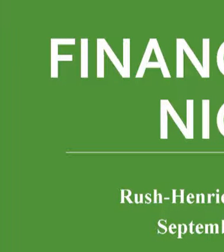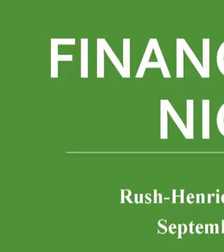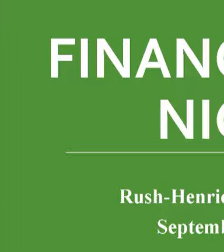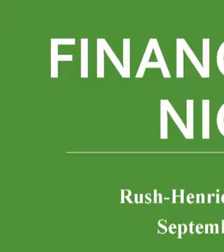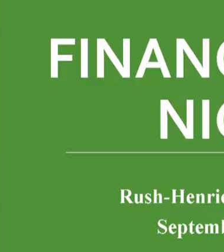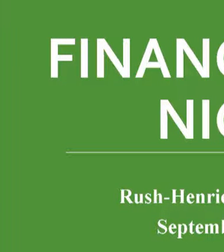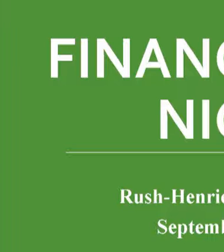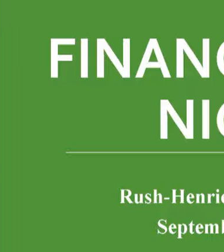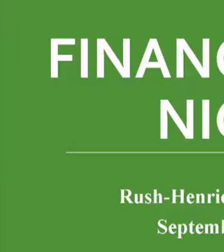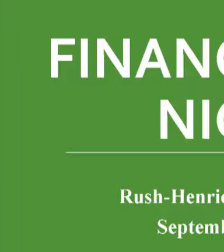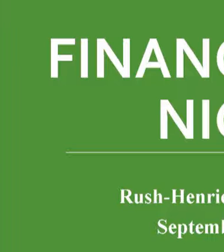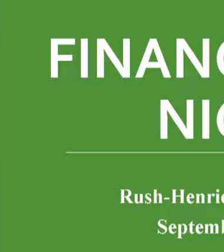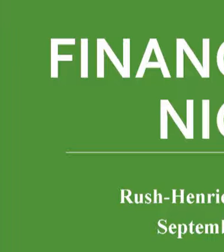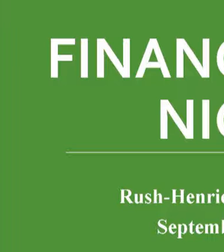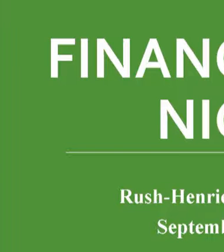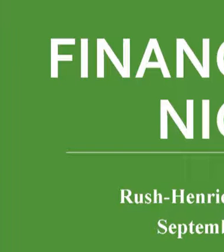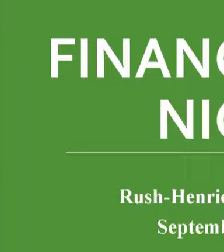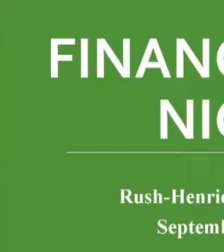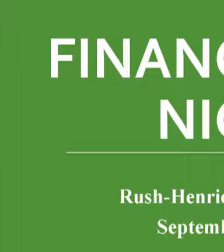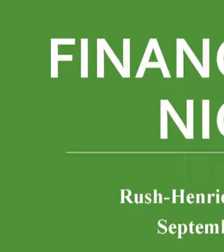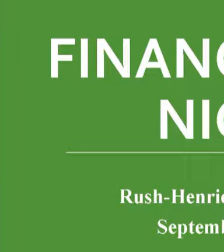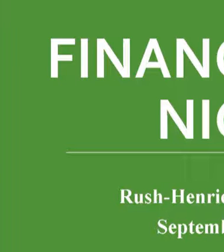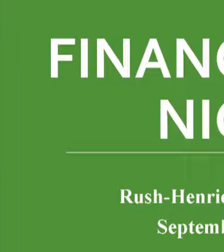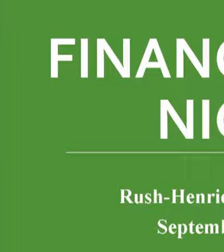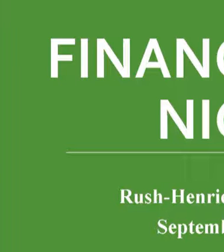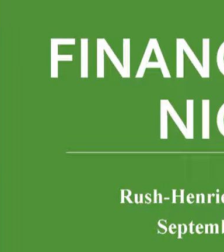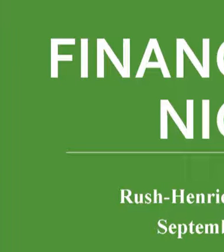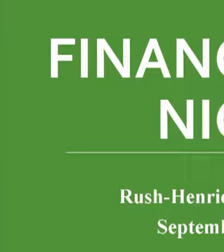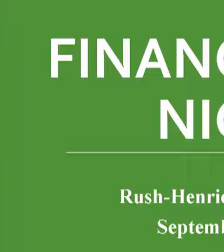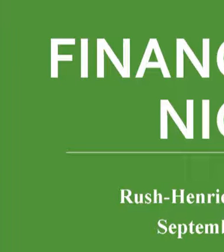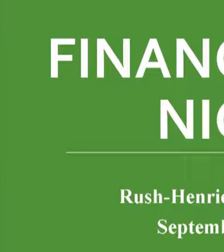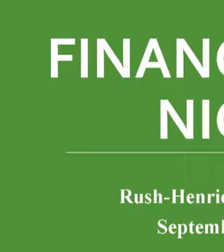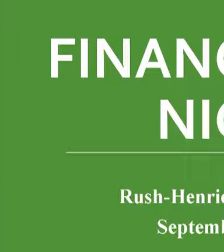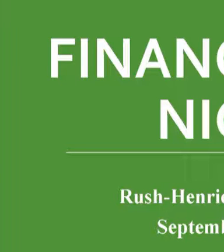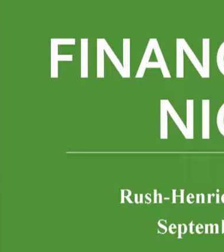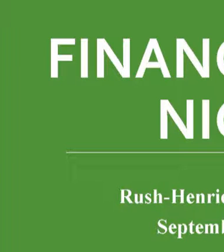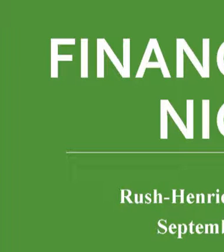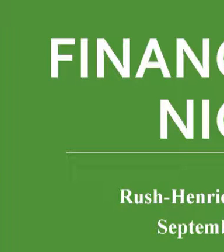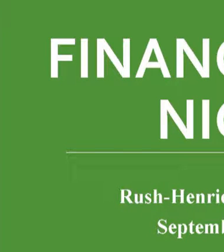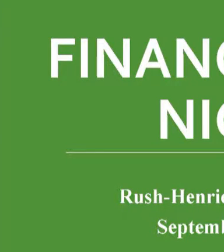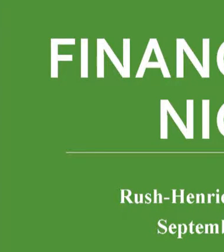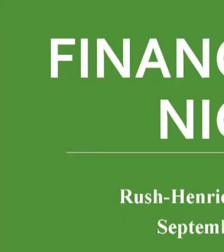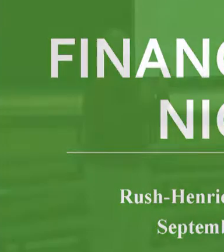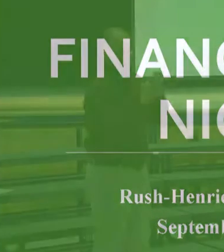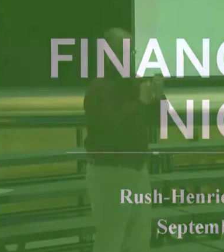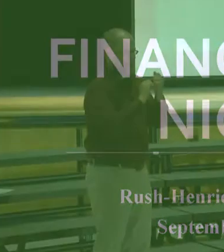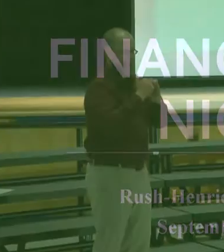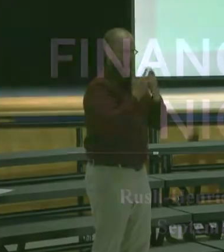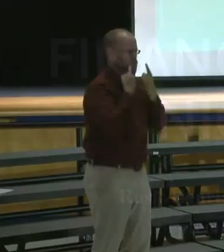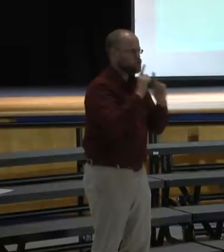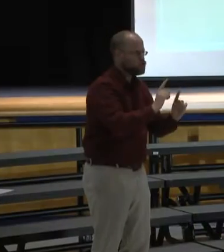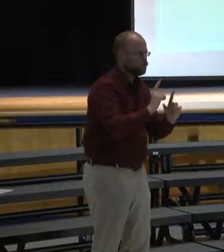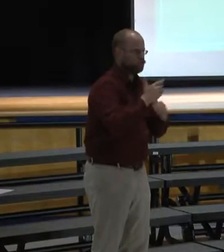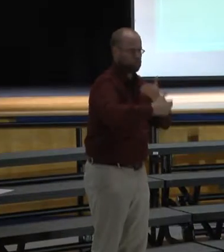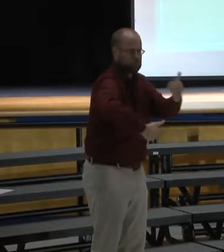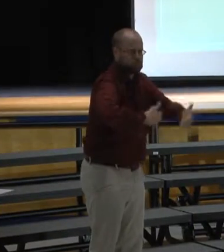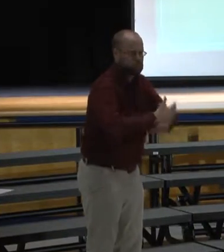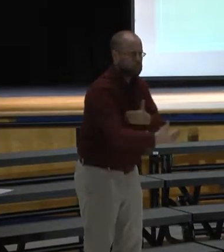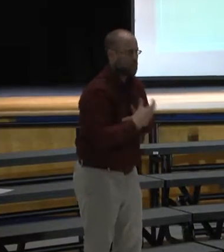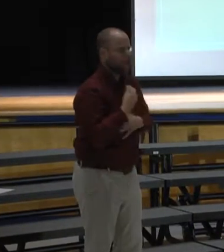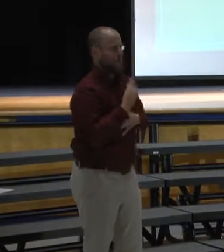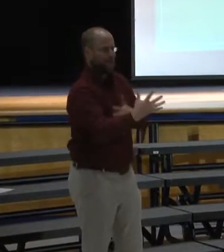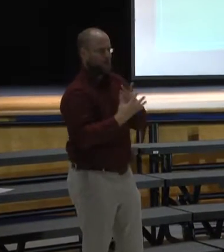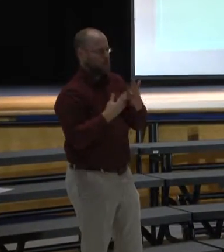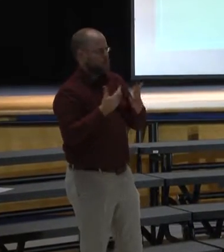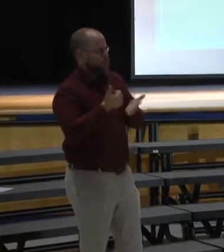Hopefully tonight, I'm able to give you a little bit of insight into how the financial aid process works, give you some tips, give